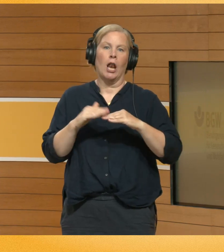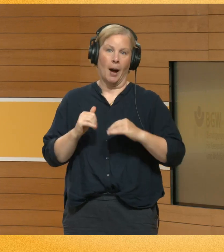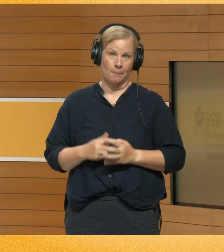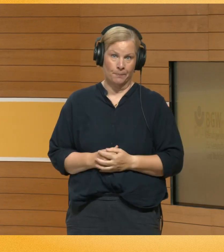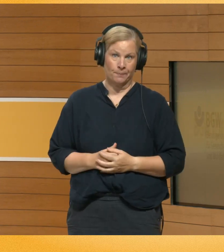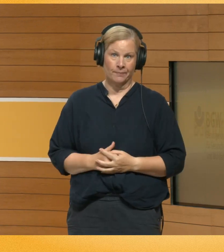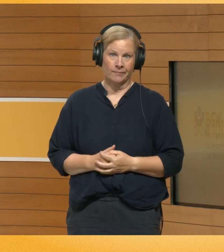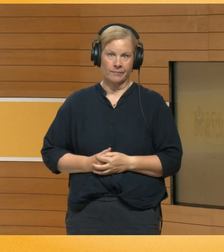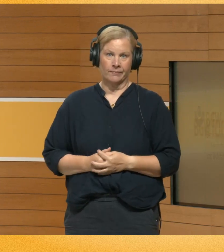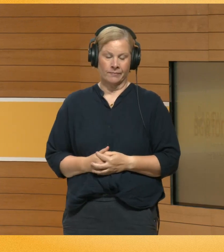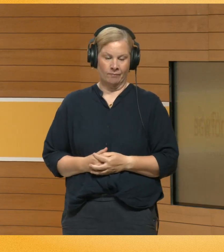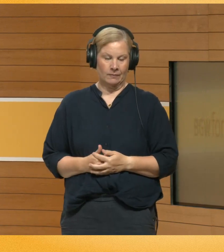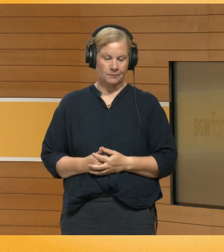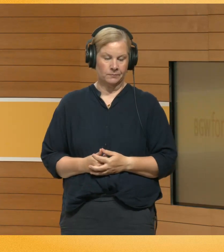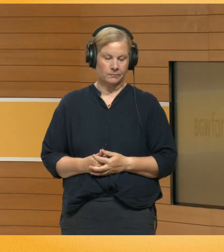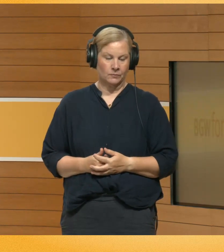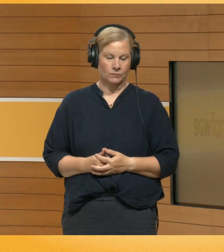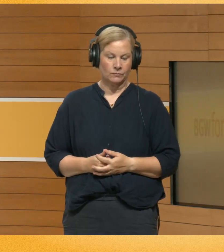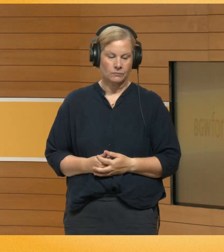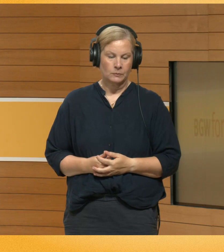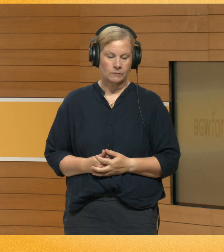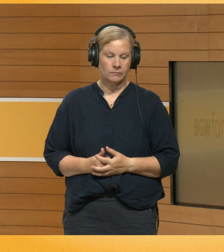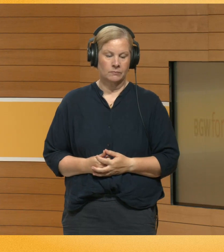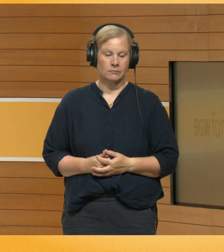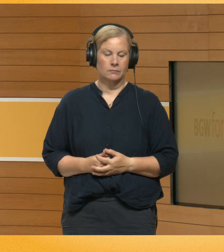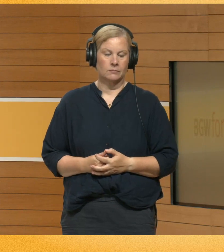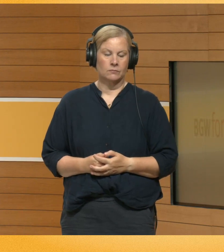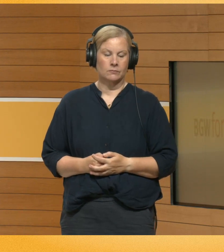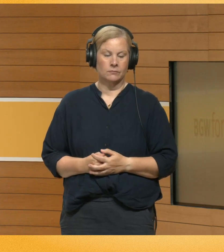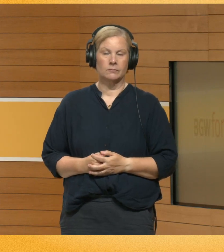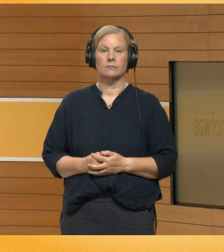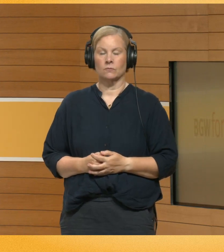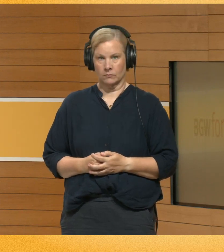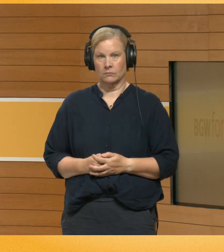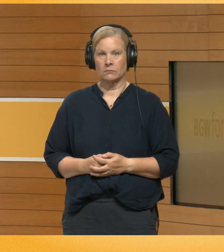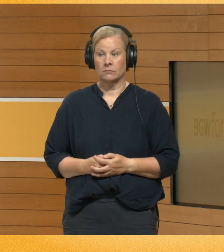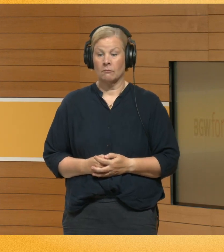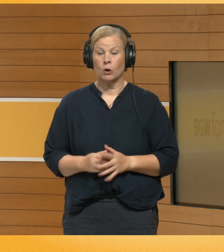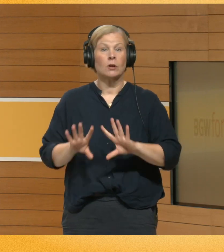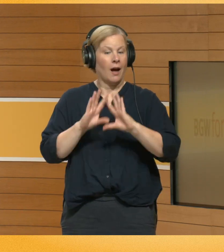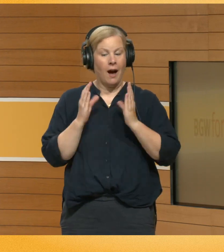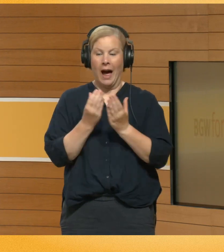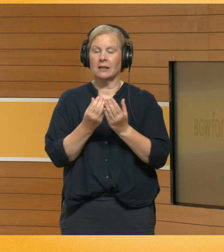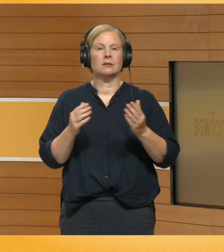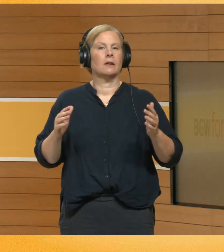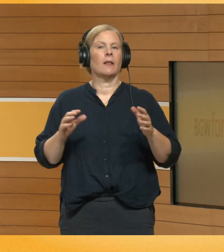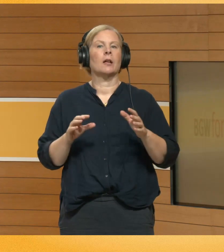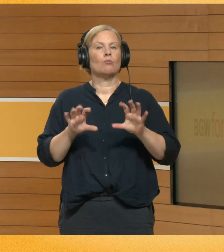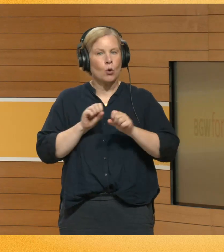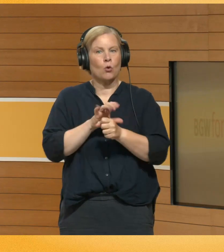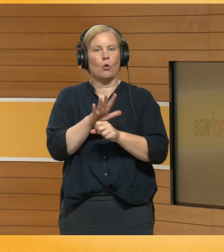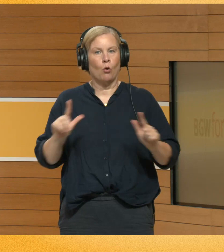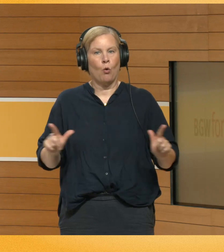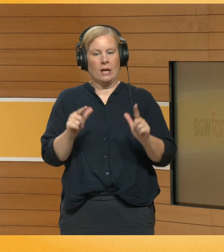during the COVID pandemic period. The question then was, were these enough monetary